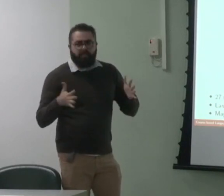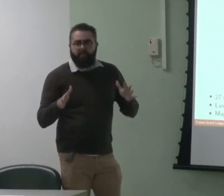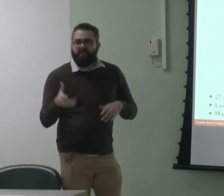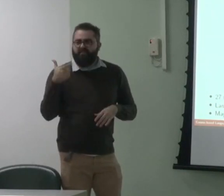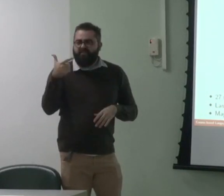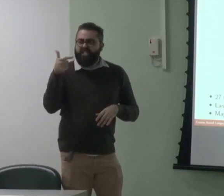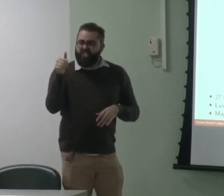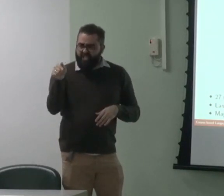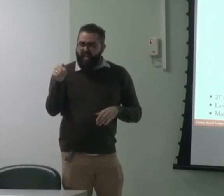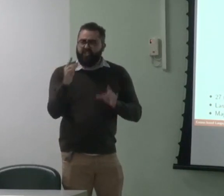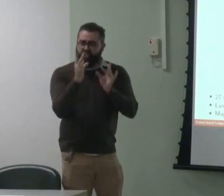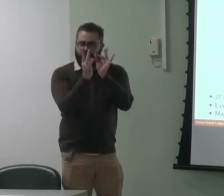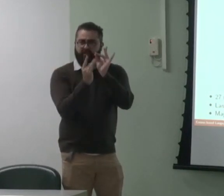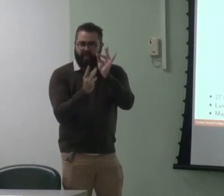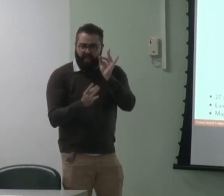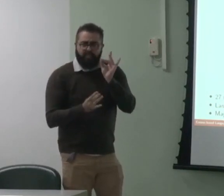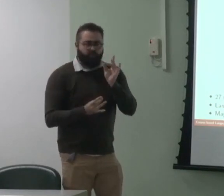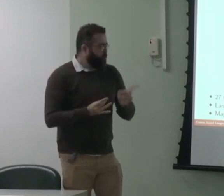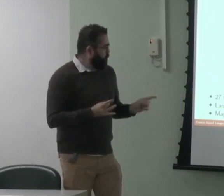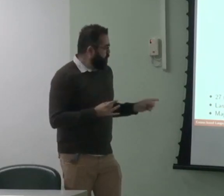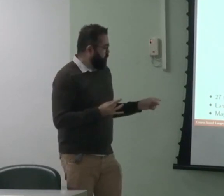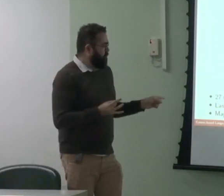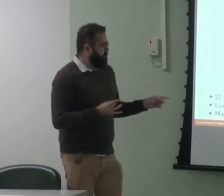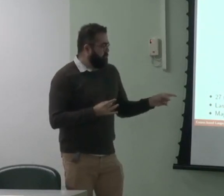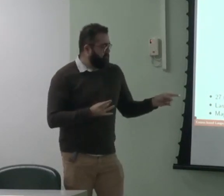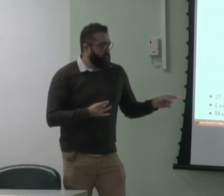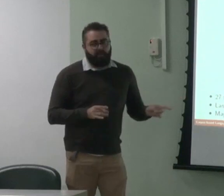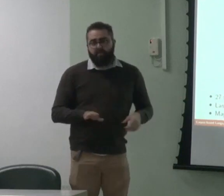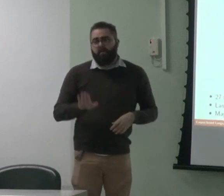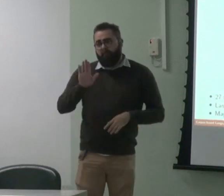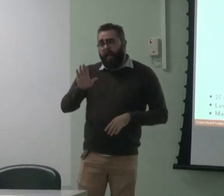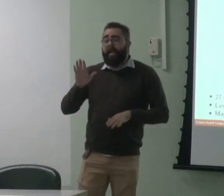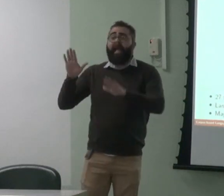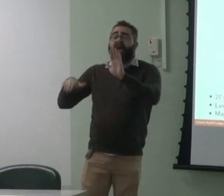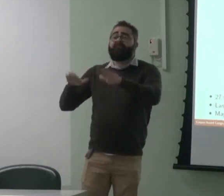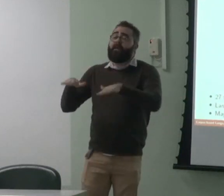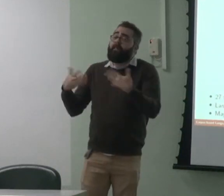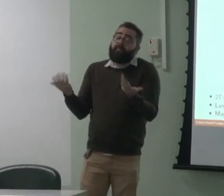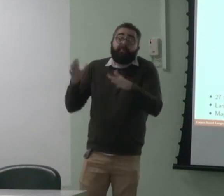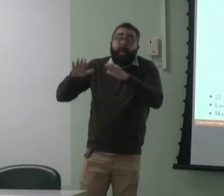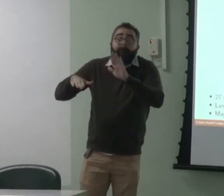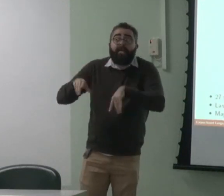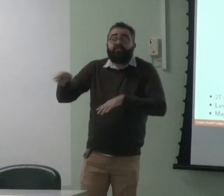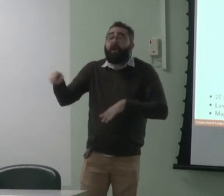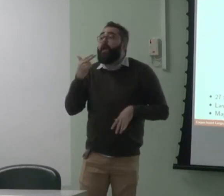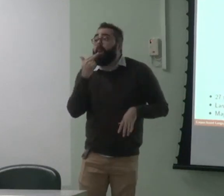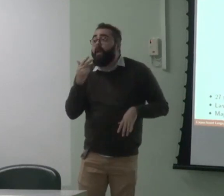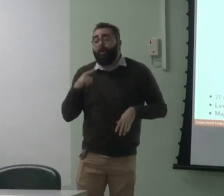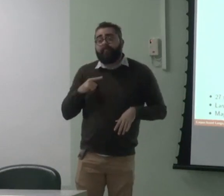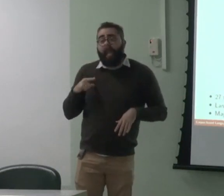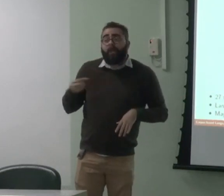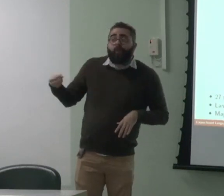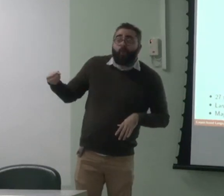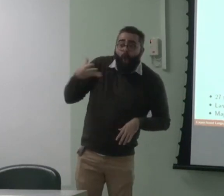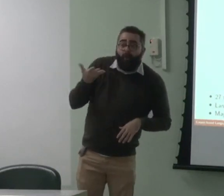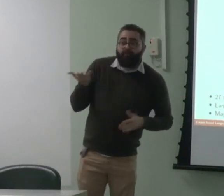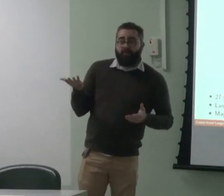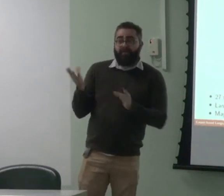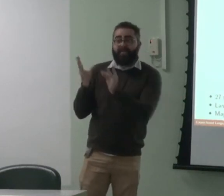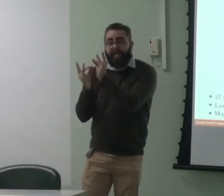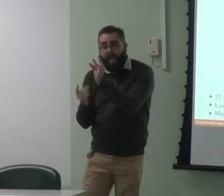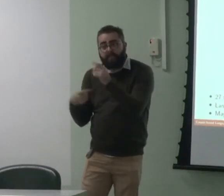are available, but if you need for a language something more, you can define it. So unlike the previous slide, here